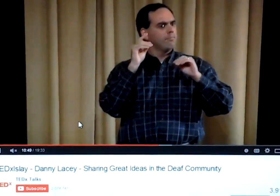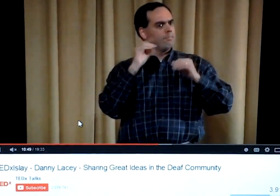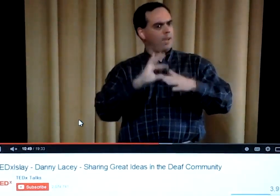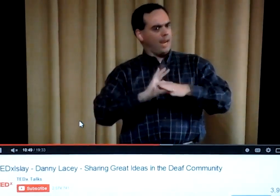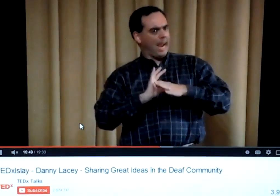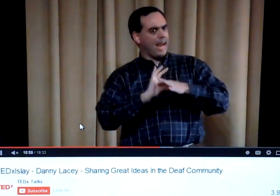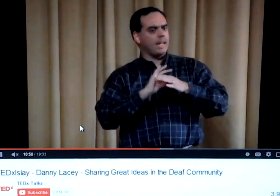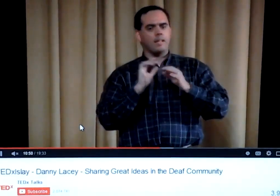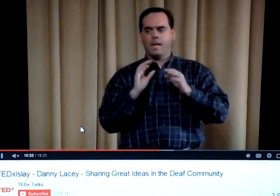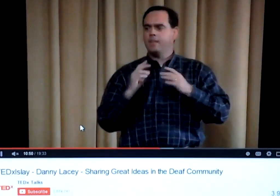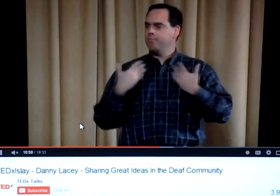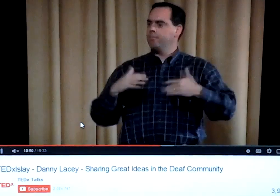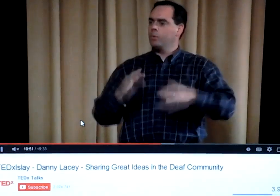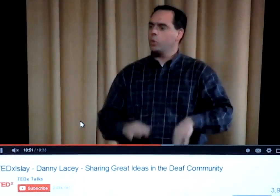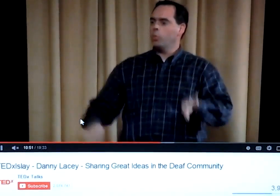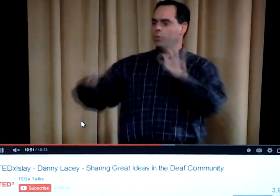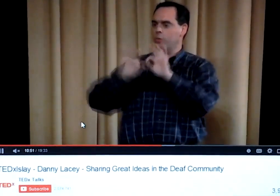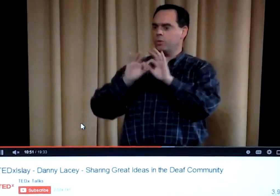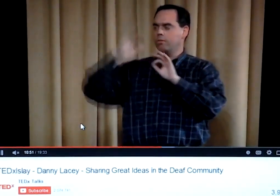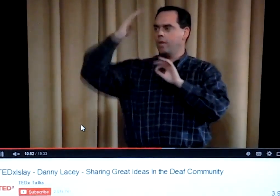I was being immersed in that area.